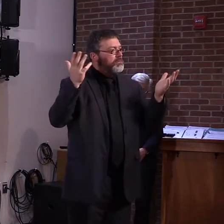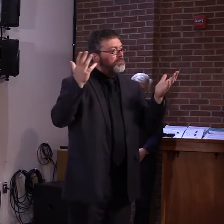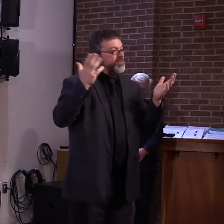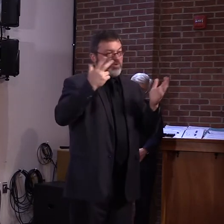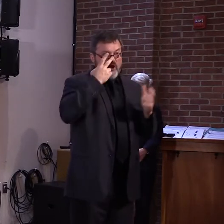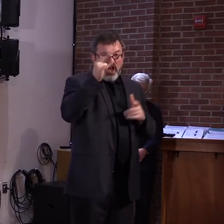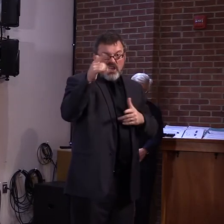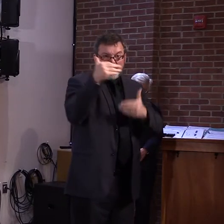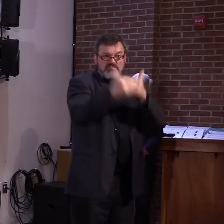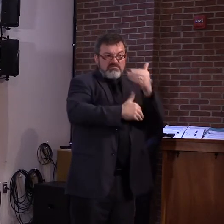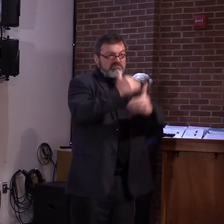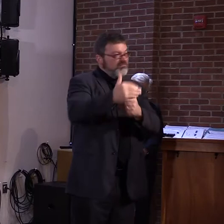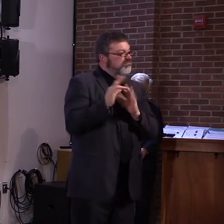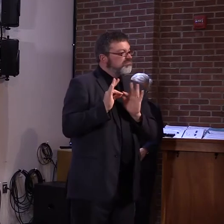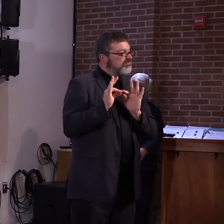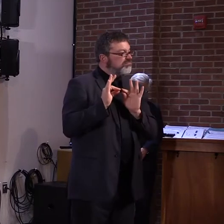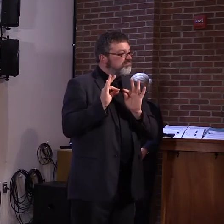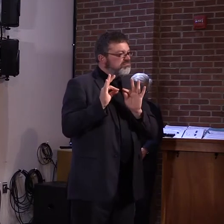in hand.